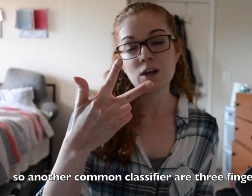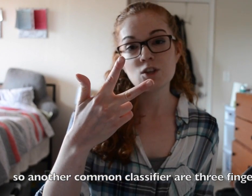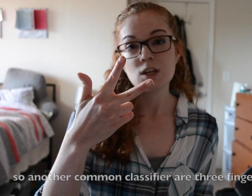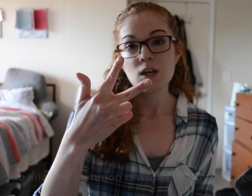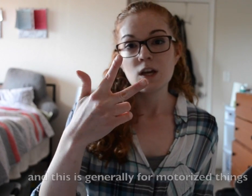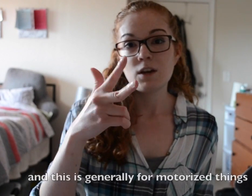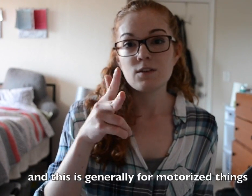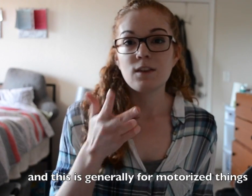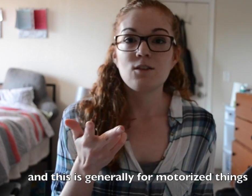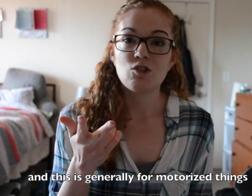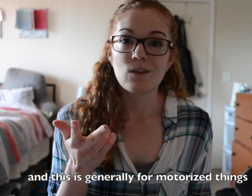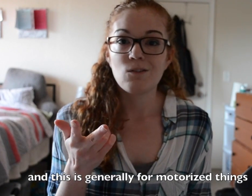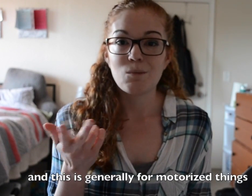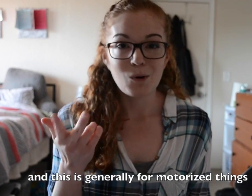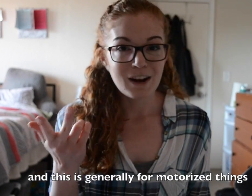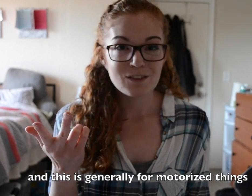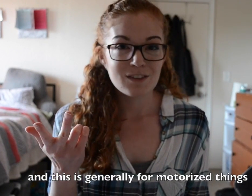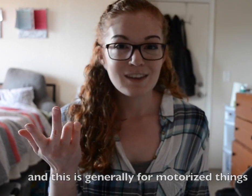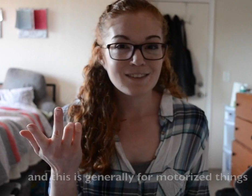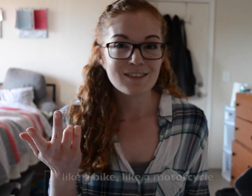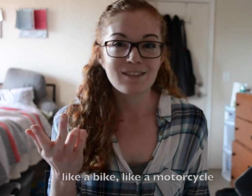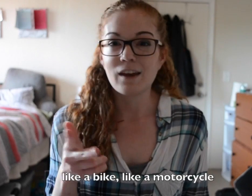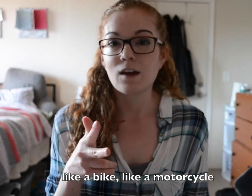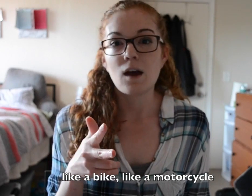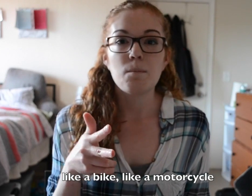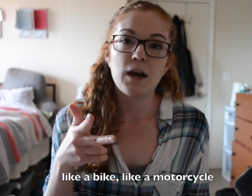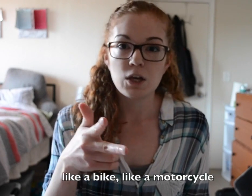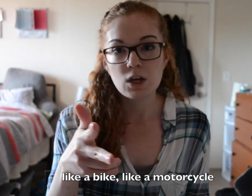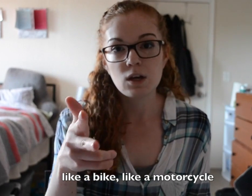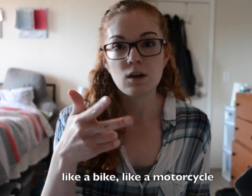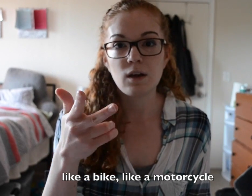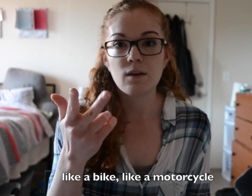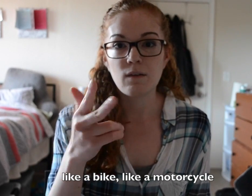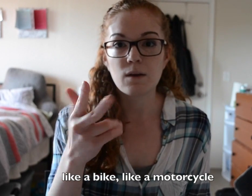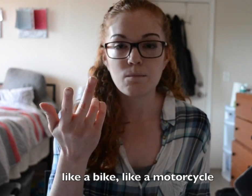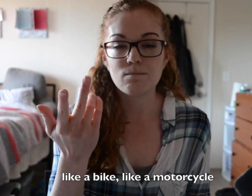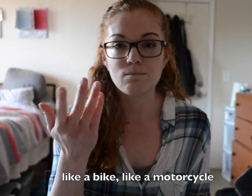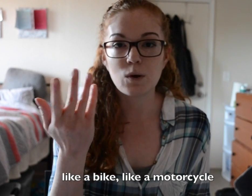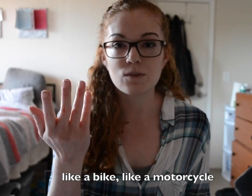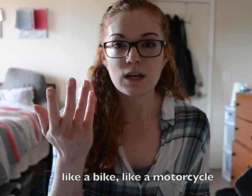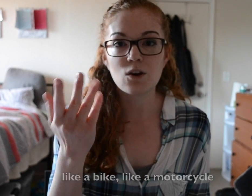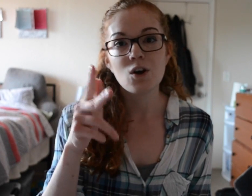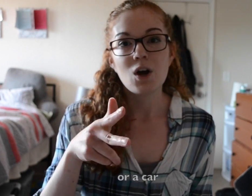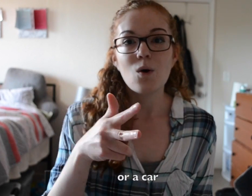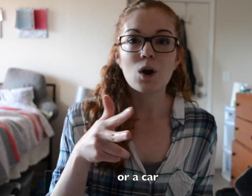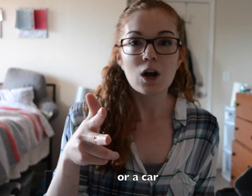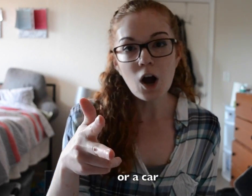fingers, and this is generally for motorized things like a bike, like a motorcycle, or a